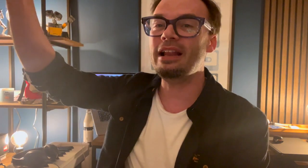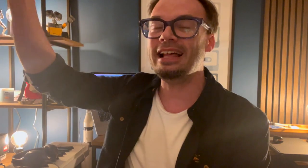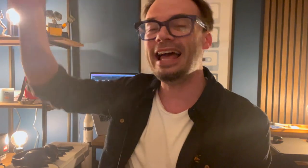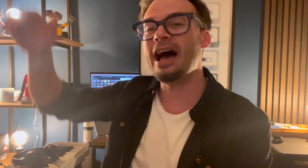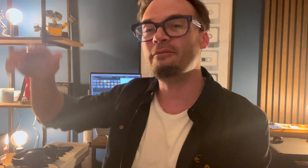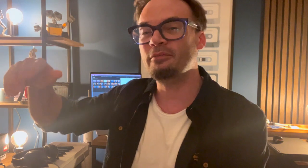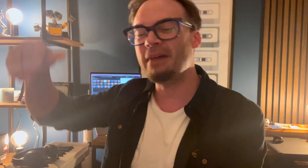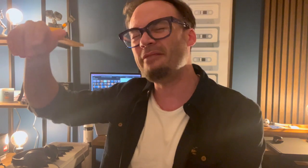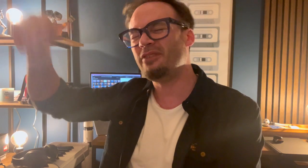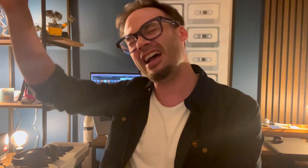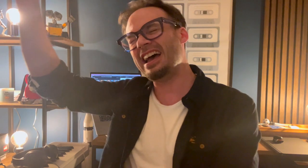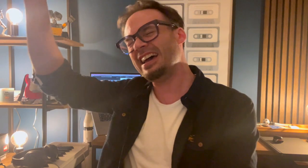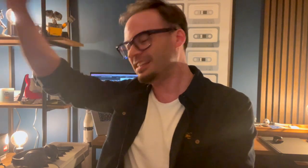little help For my friends